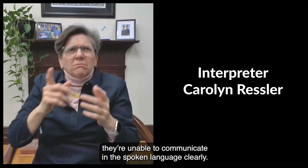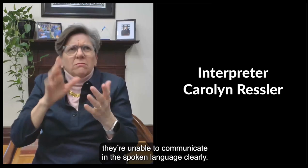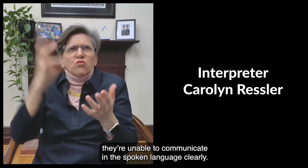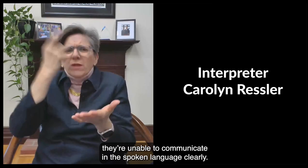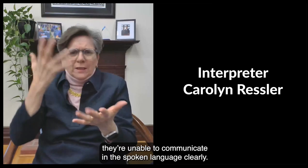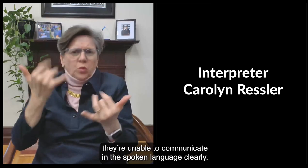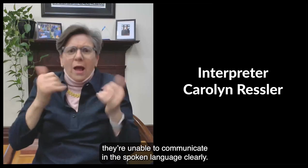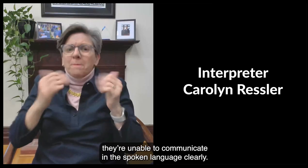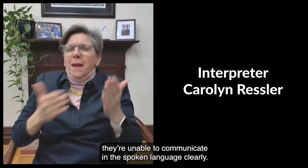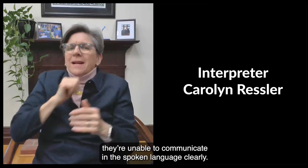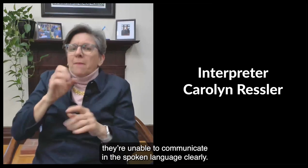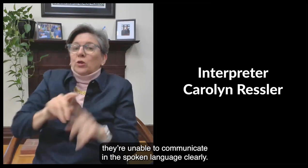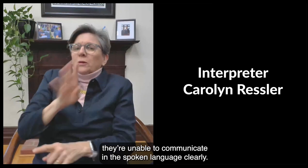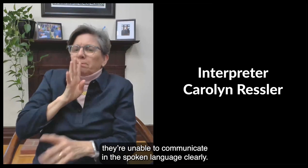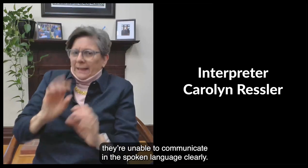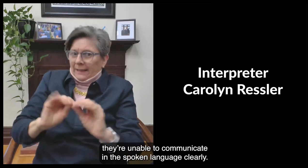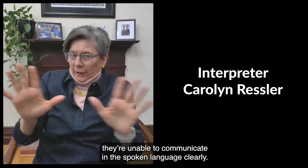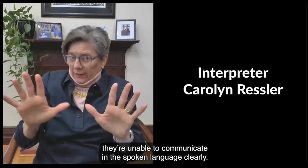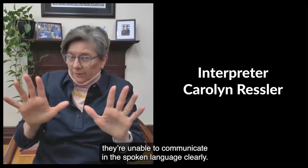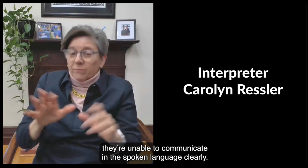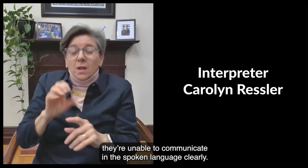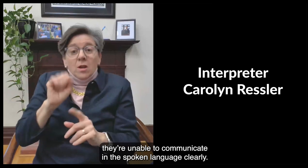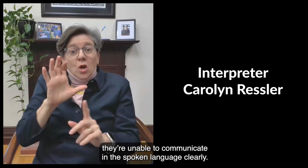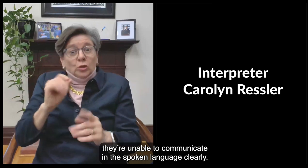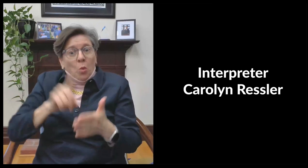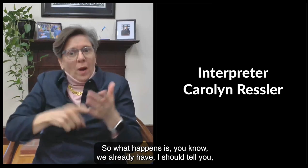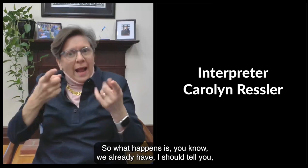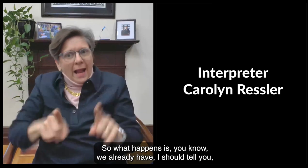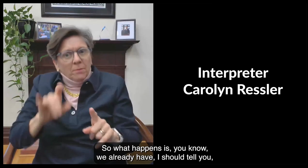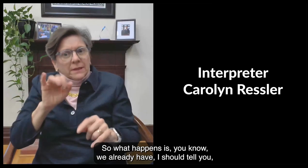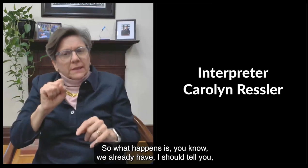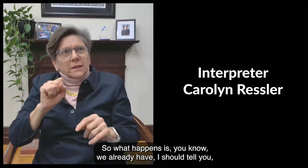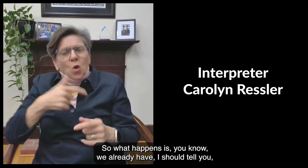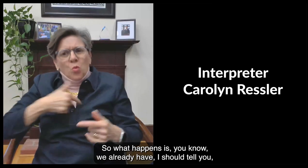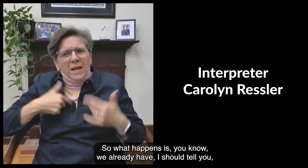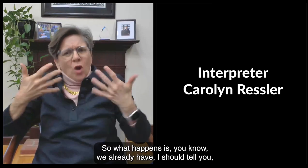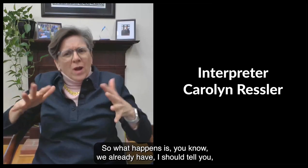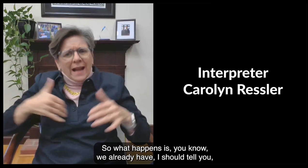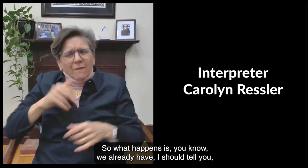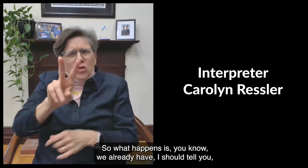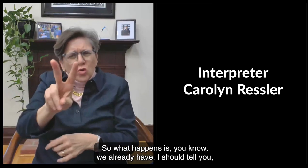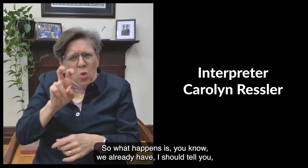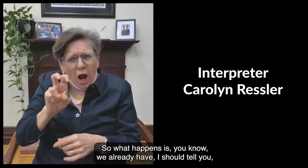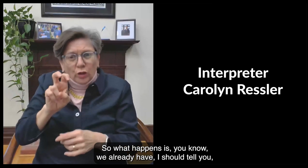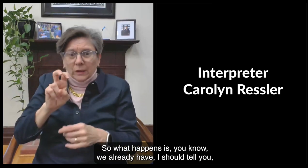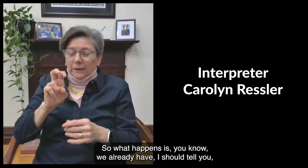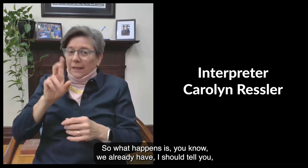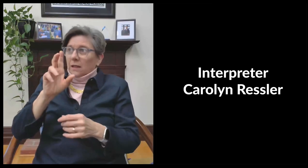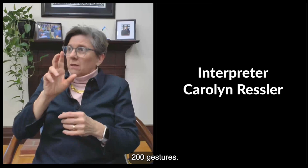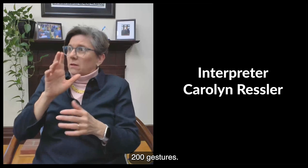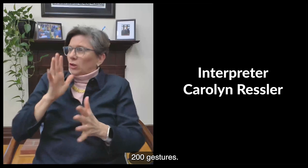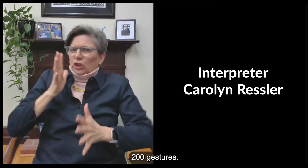for whatever reason it is, they're unable to communicate in a spoken language clearly. So what happens is, is,